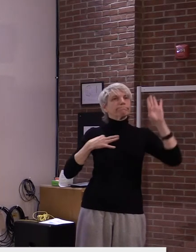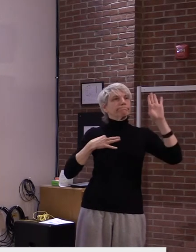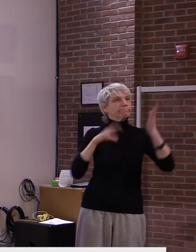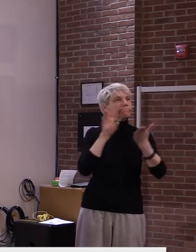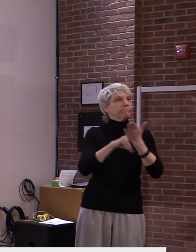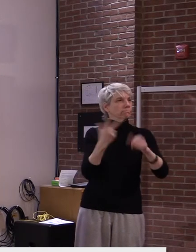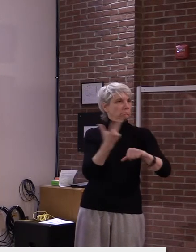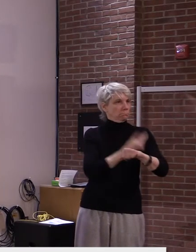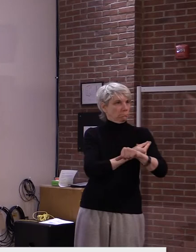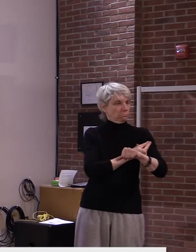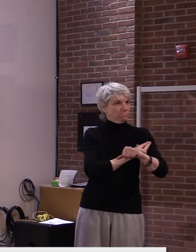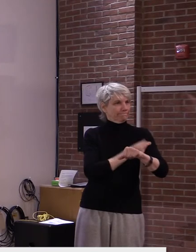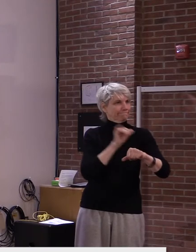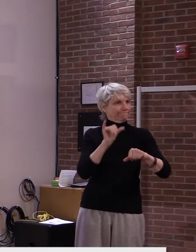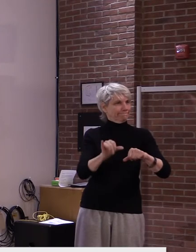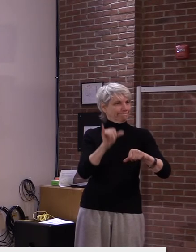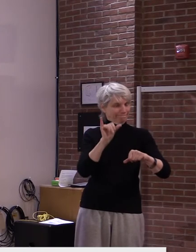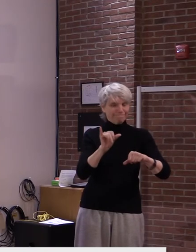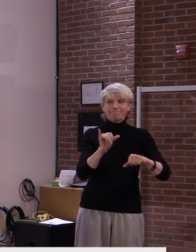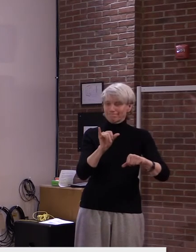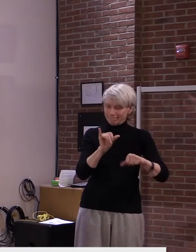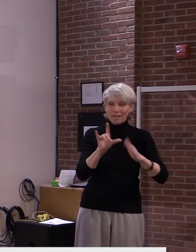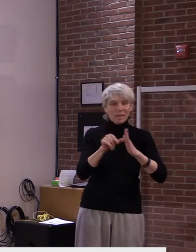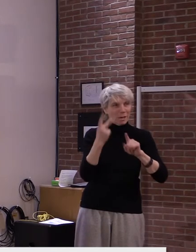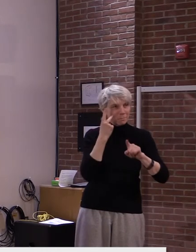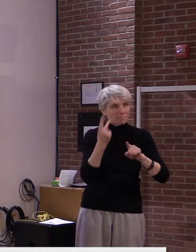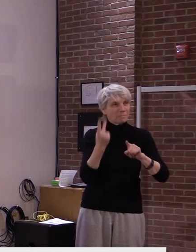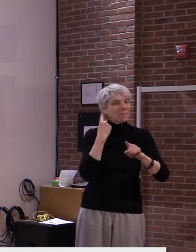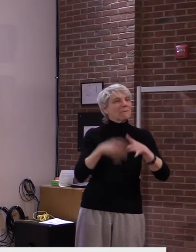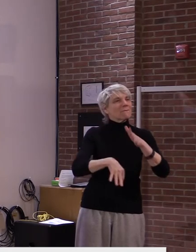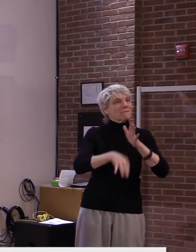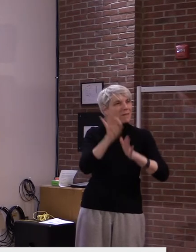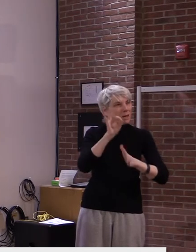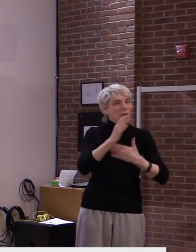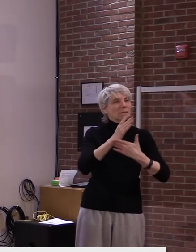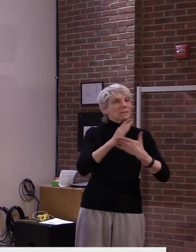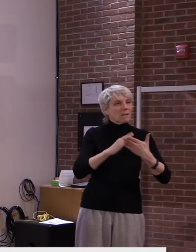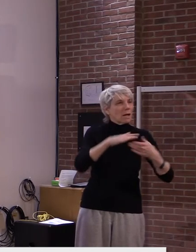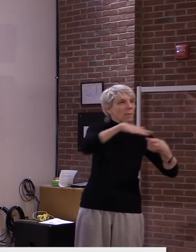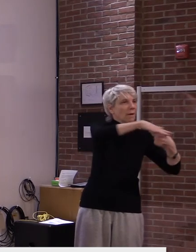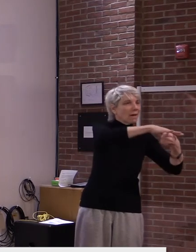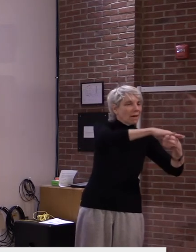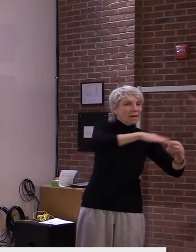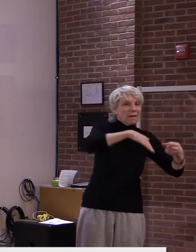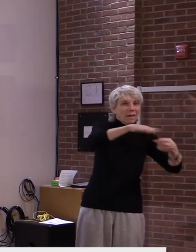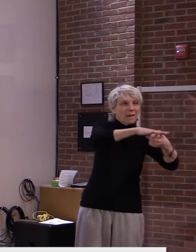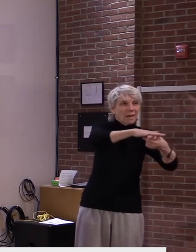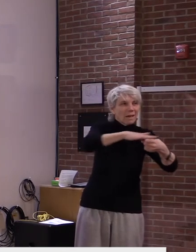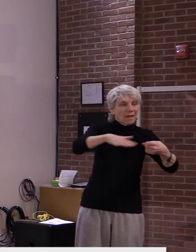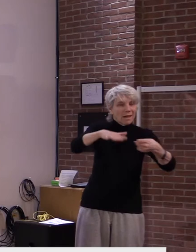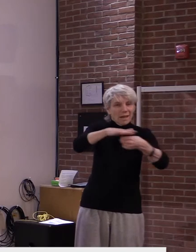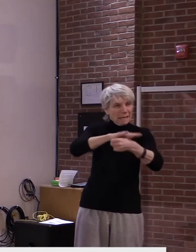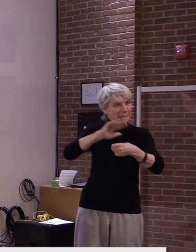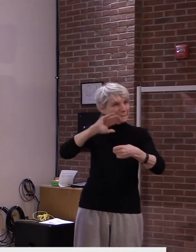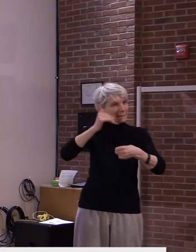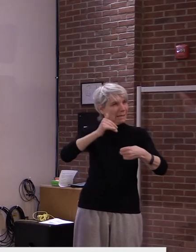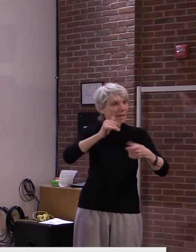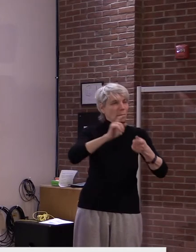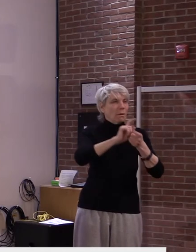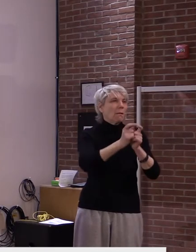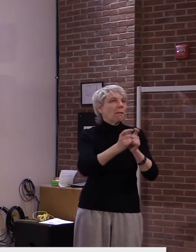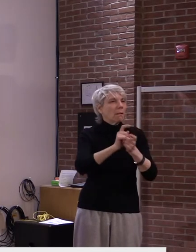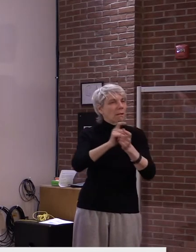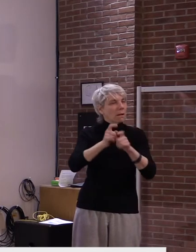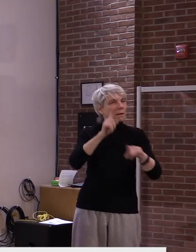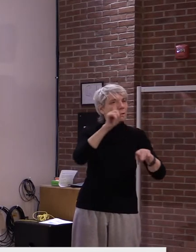between various what I would call districts around hospitals and what their service areas